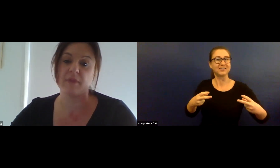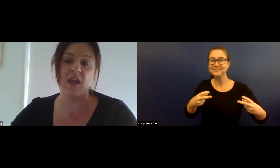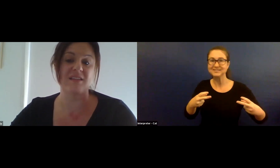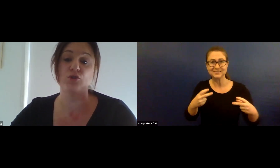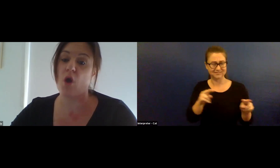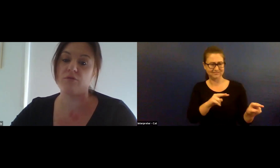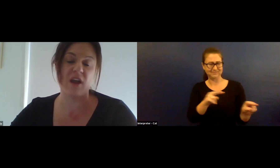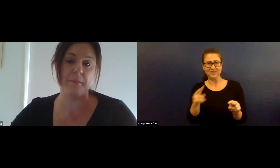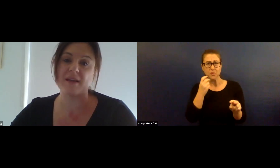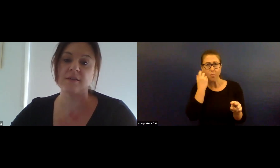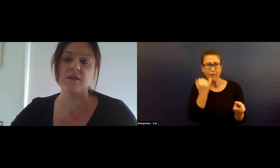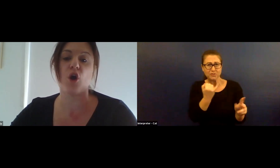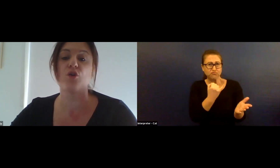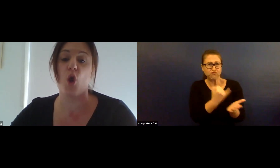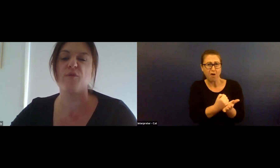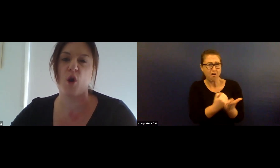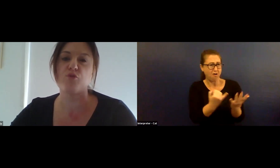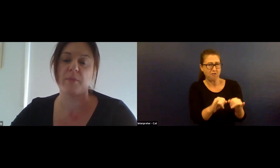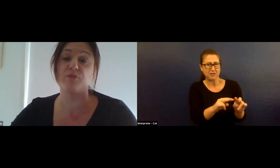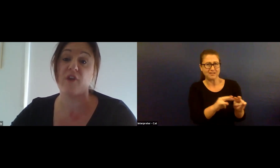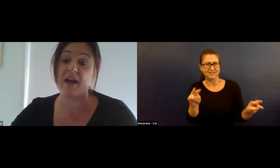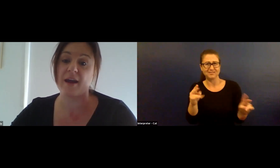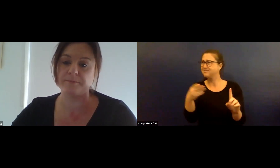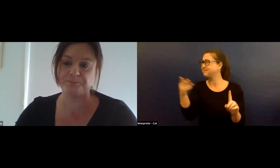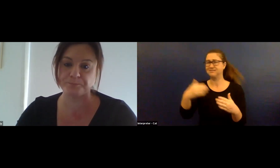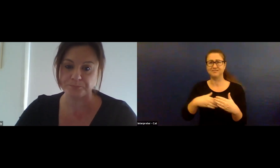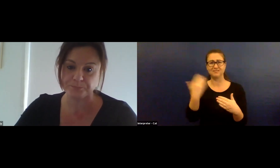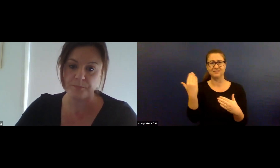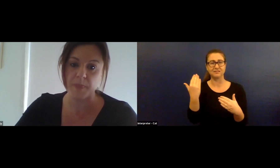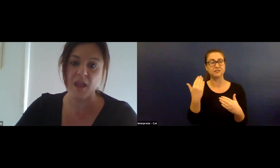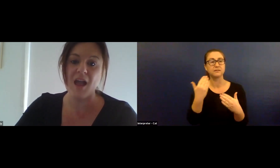inaccurate. It's not recommended, so go for a proper provider.